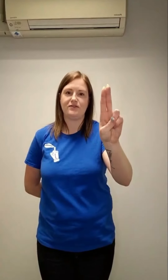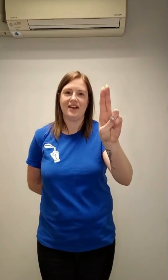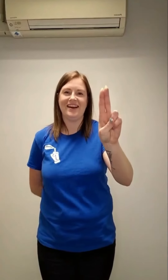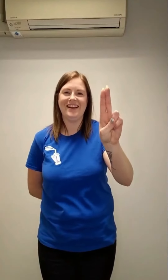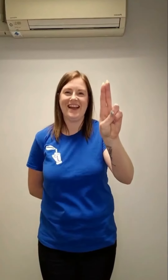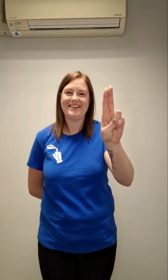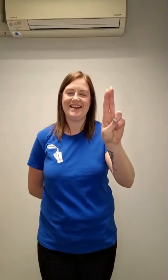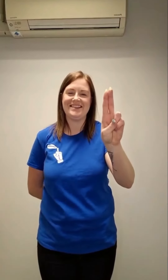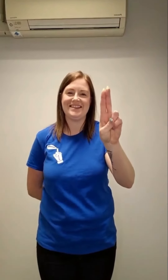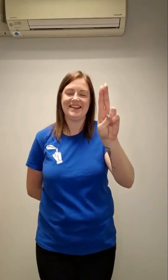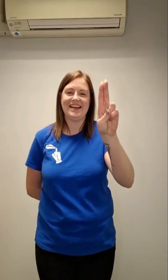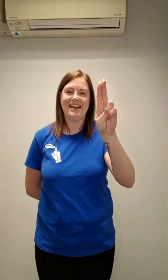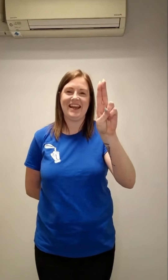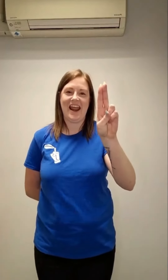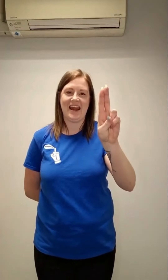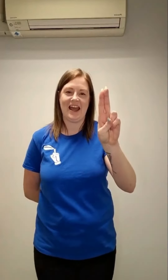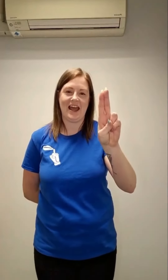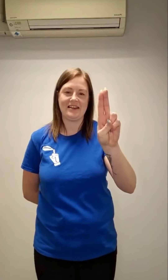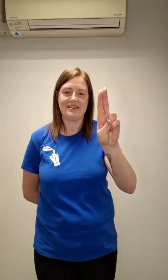finger extended, an N hand.